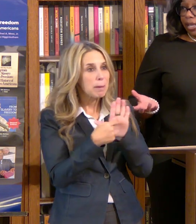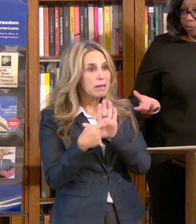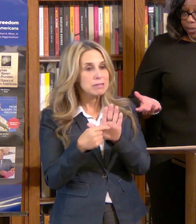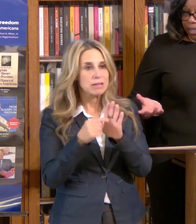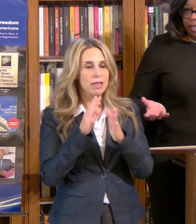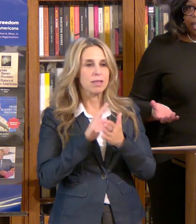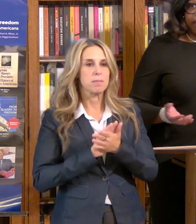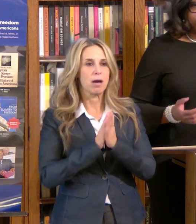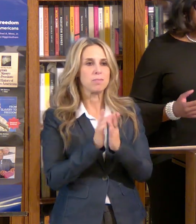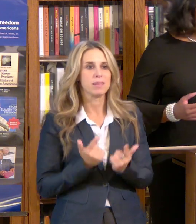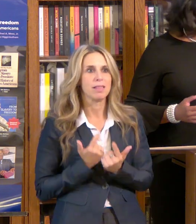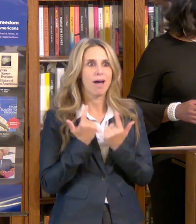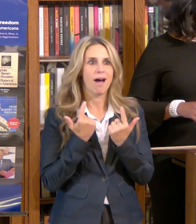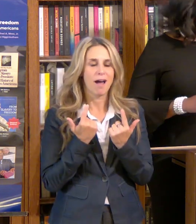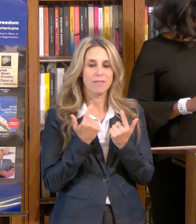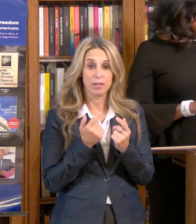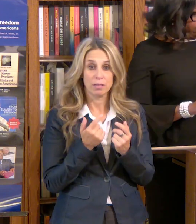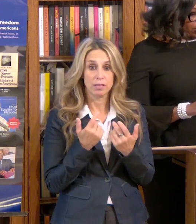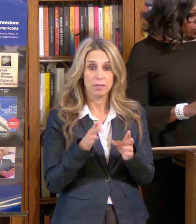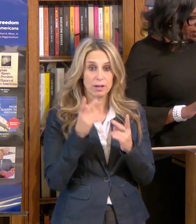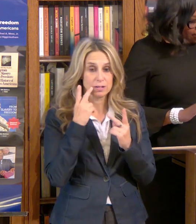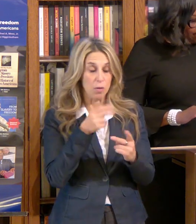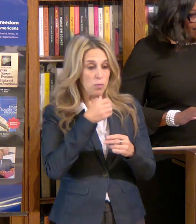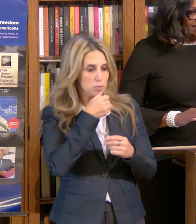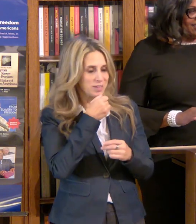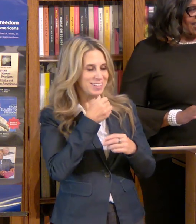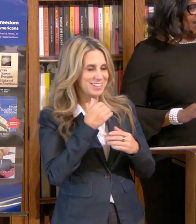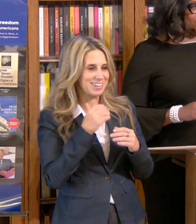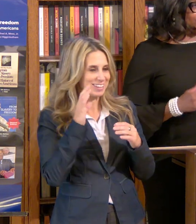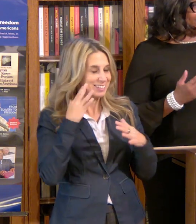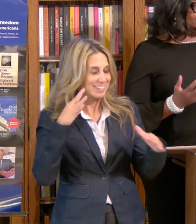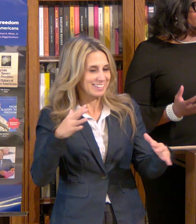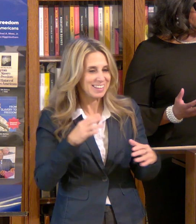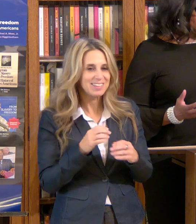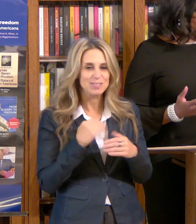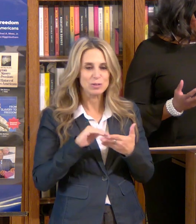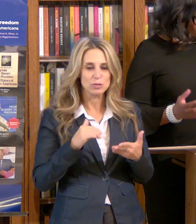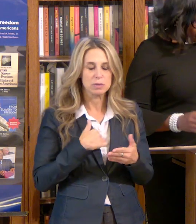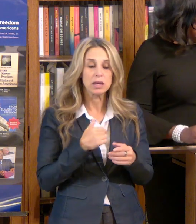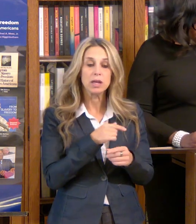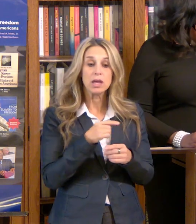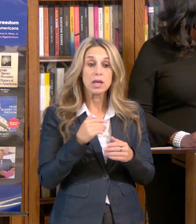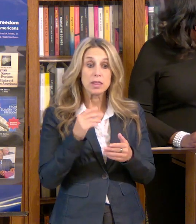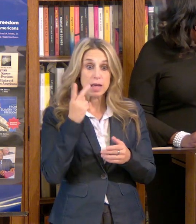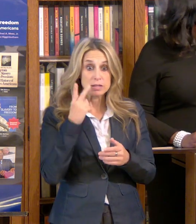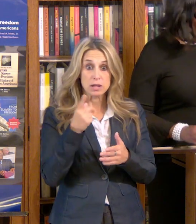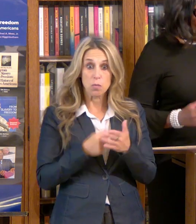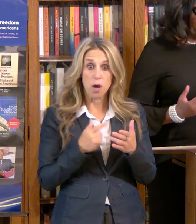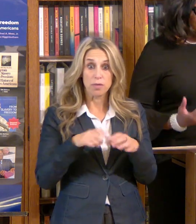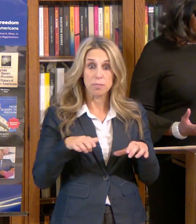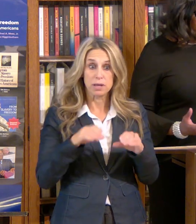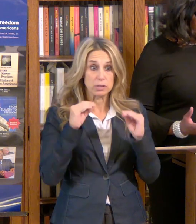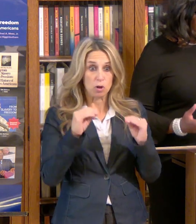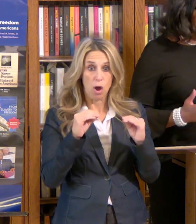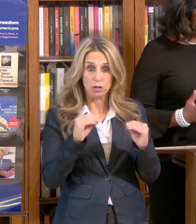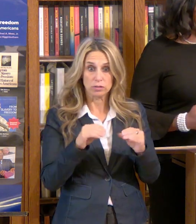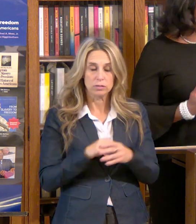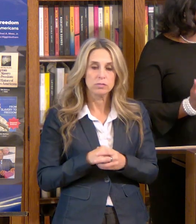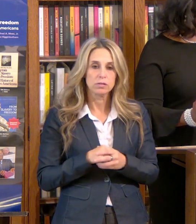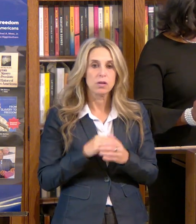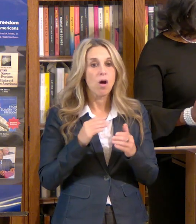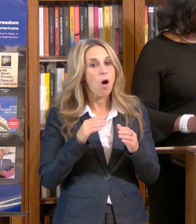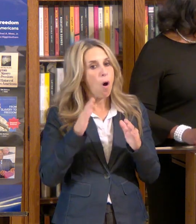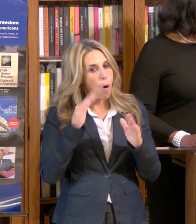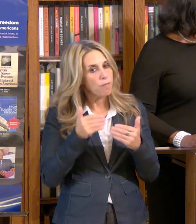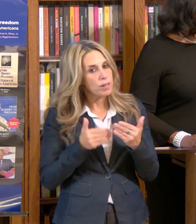bring it to light they actually see excuse me they actually get to see what they're being taught and hopefully